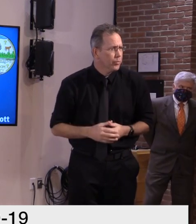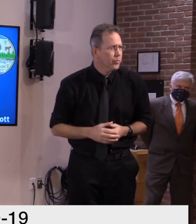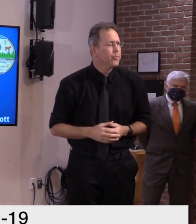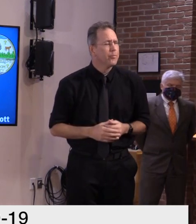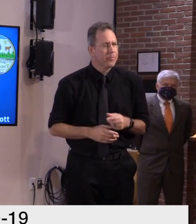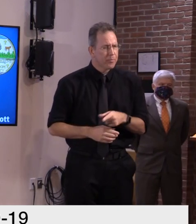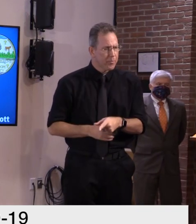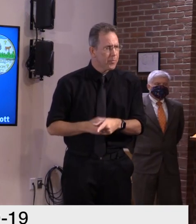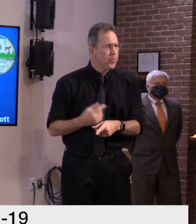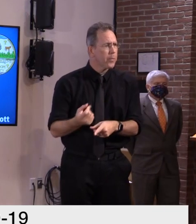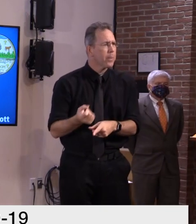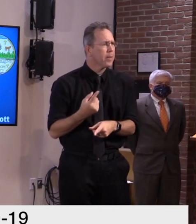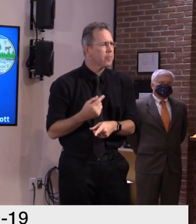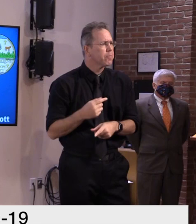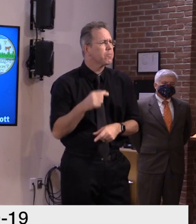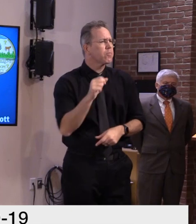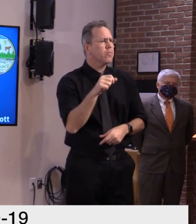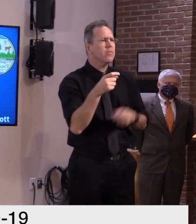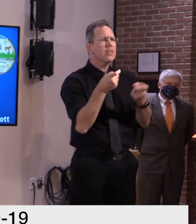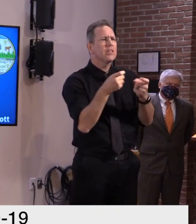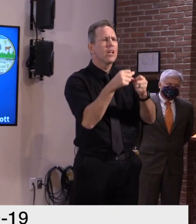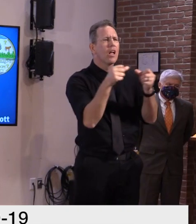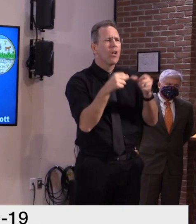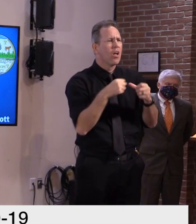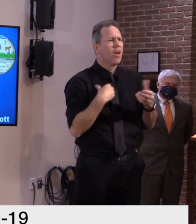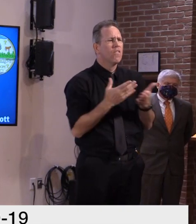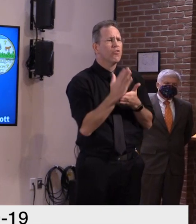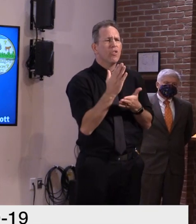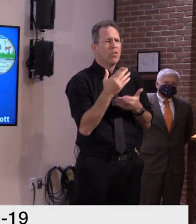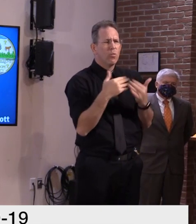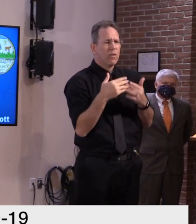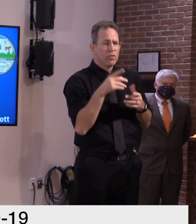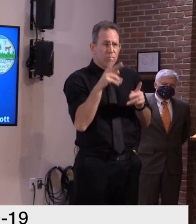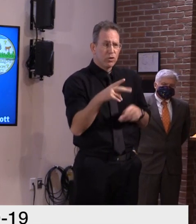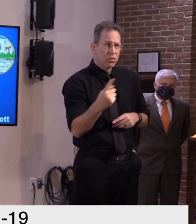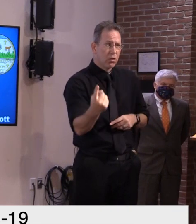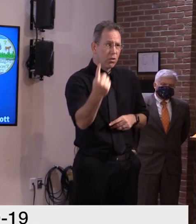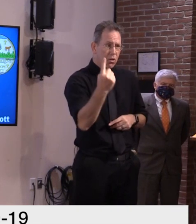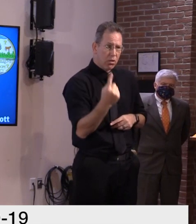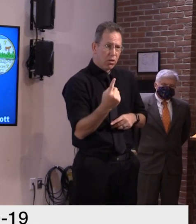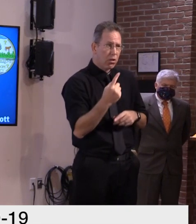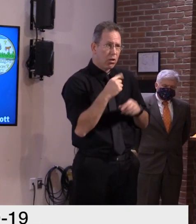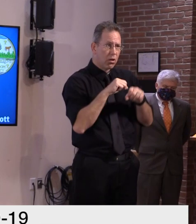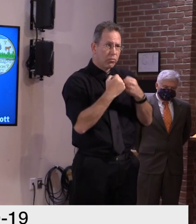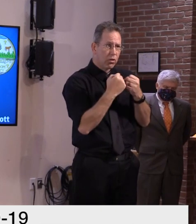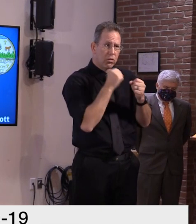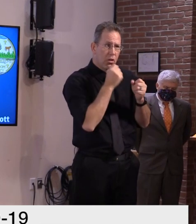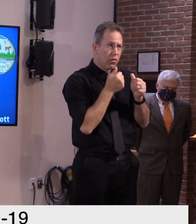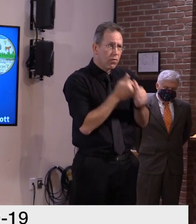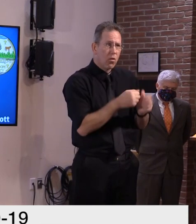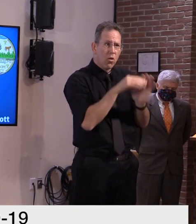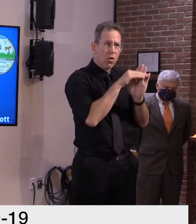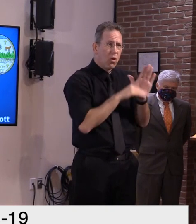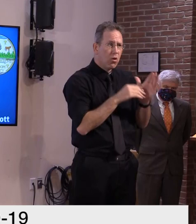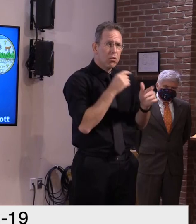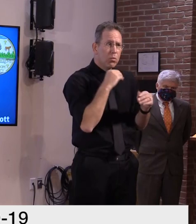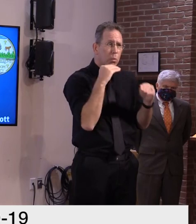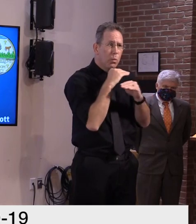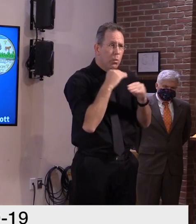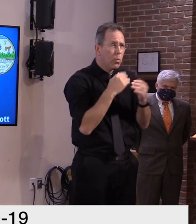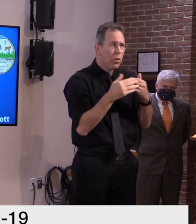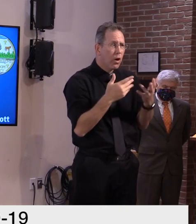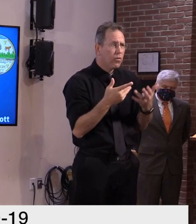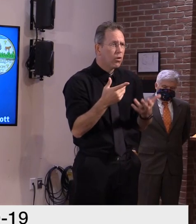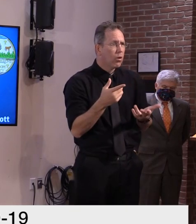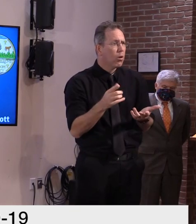to suspend service to people who violate a whole host of rules, whether you're skiing out of bounds or skiing unsafely,